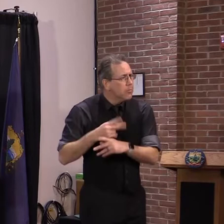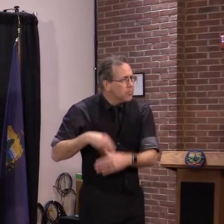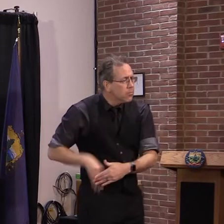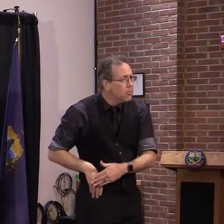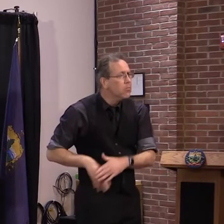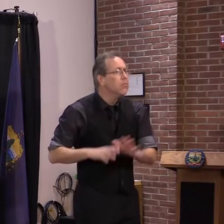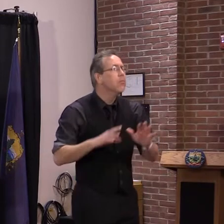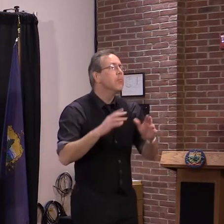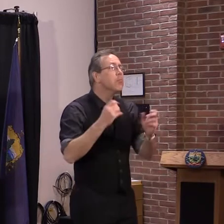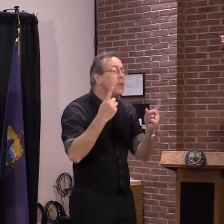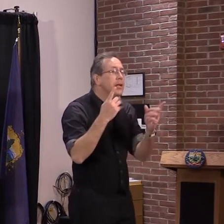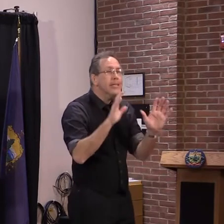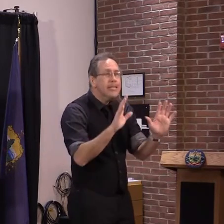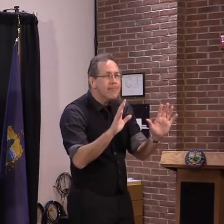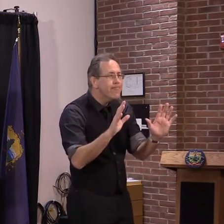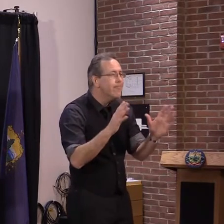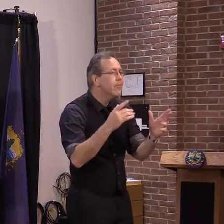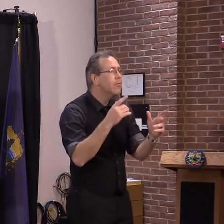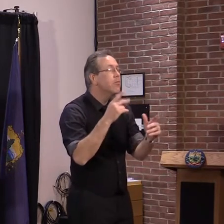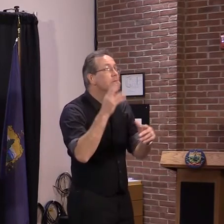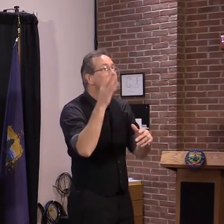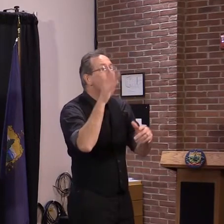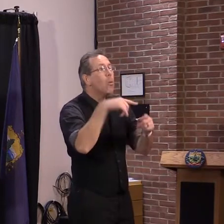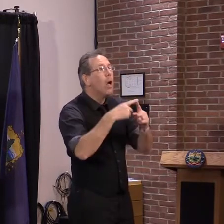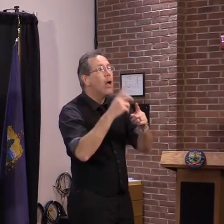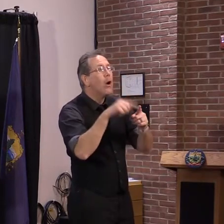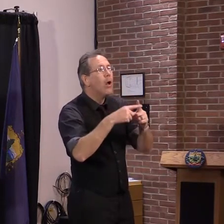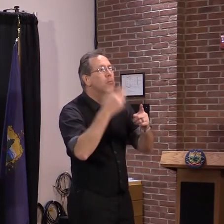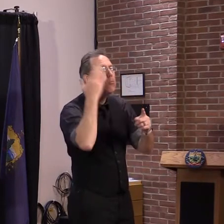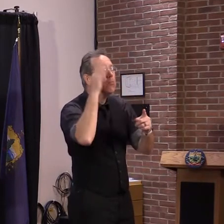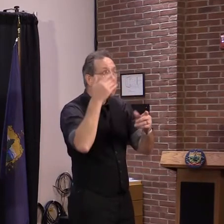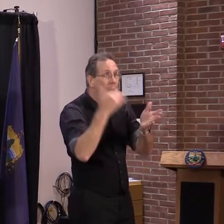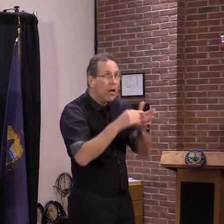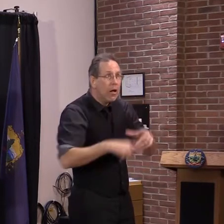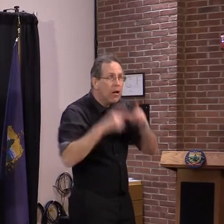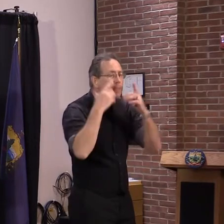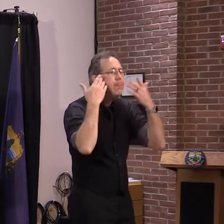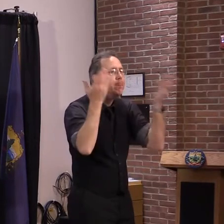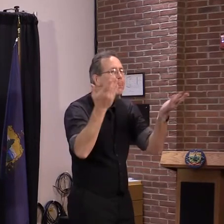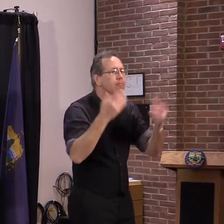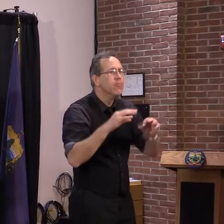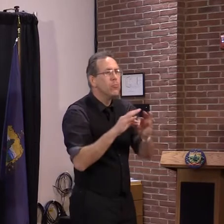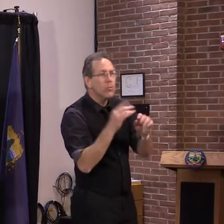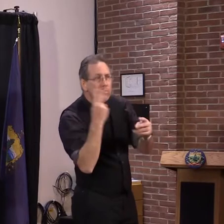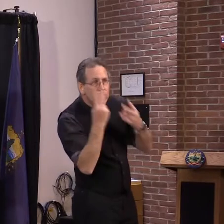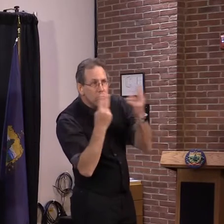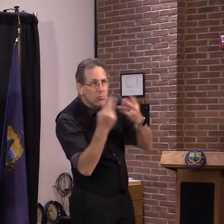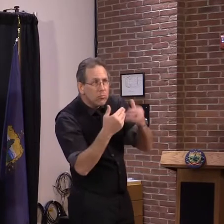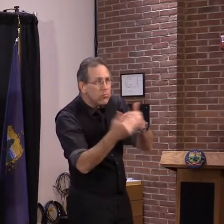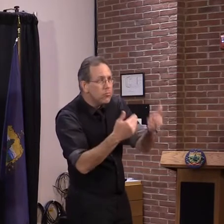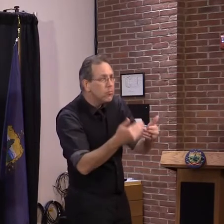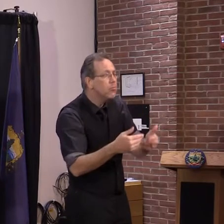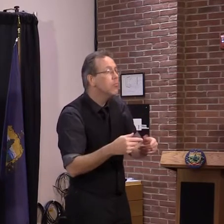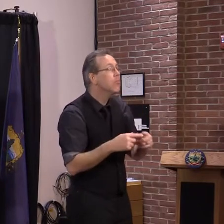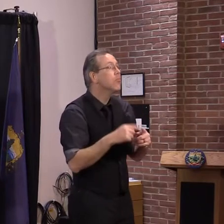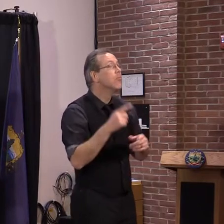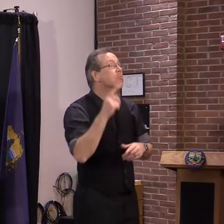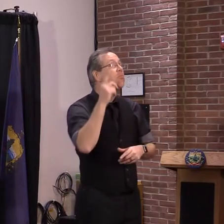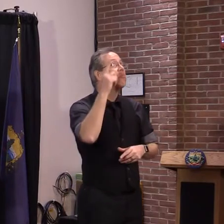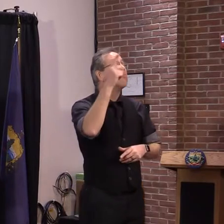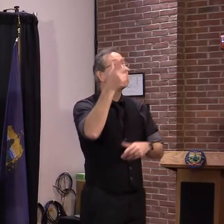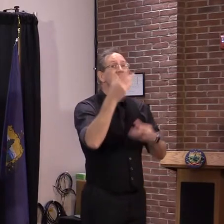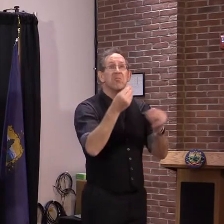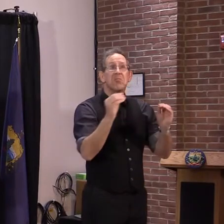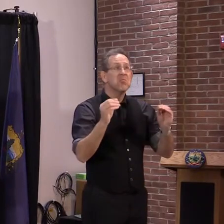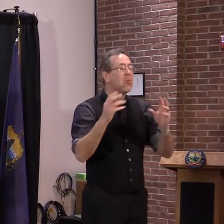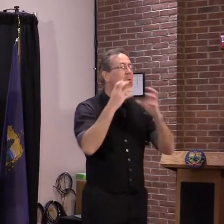anything coming right now. And as these things do improve, the masks won't be necessary in could be reserved for a time that they